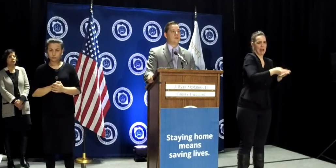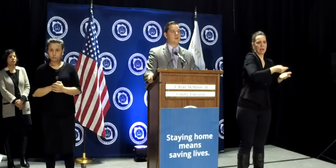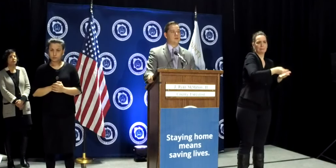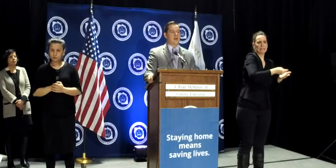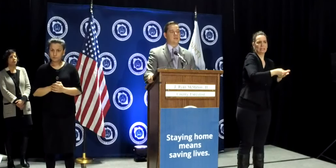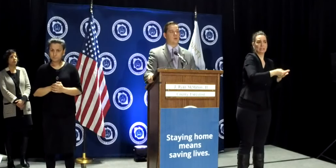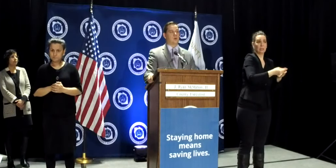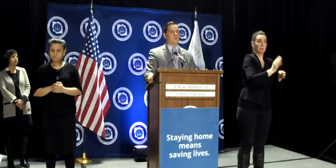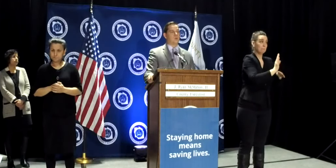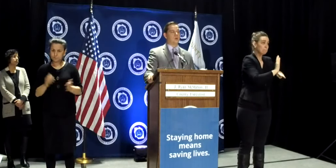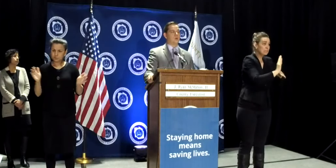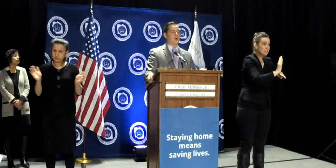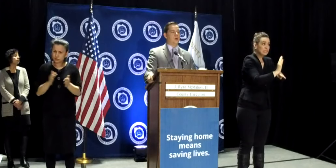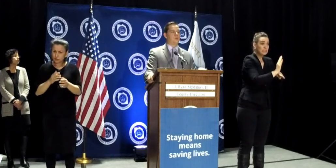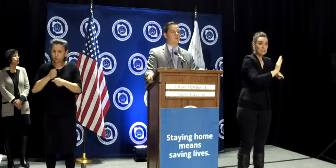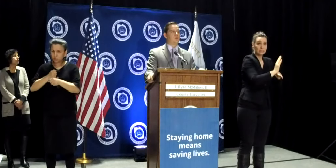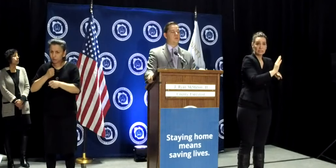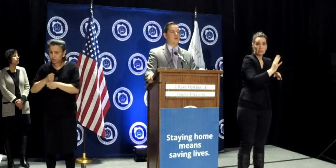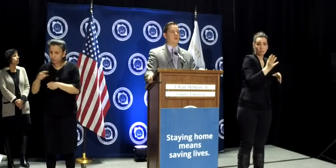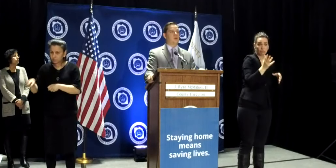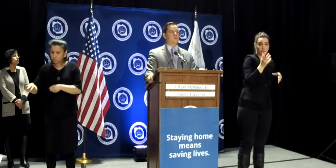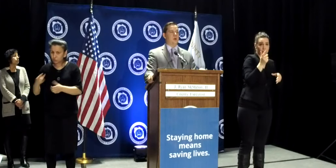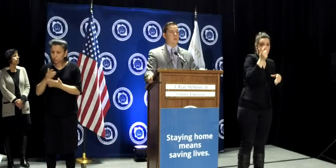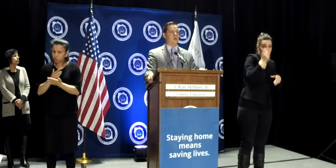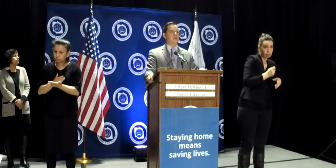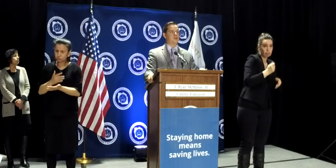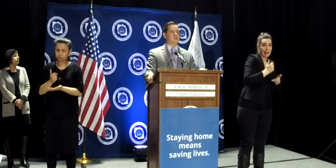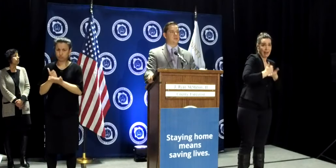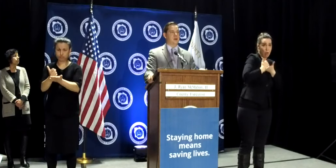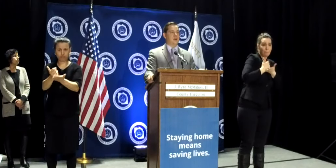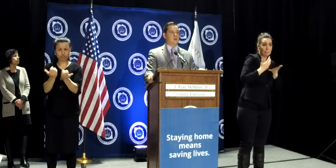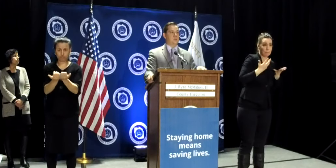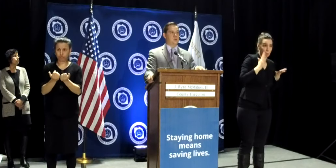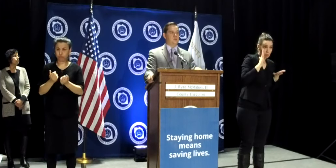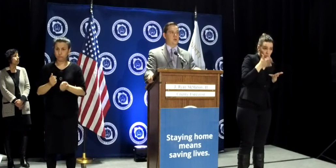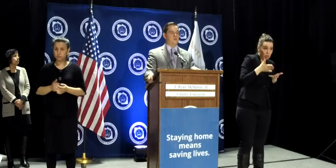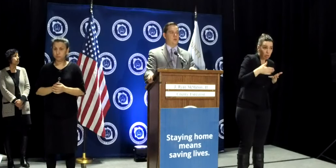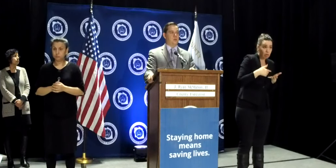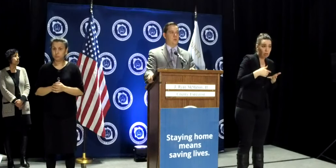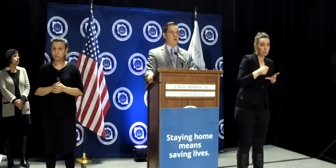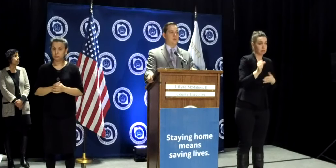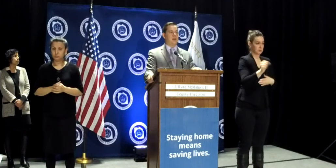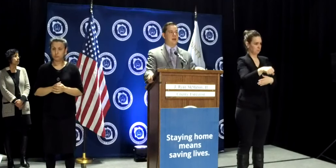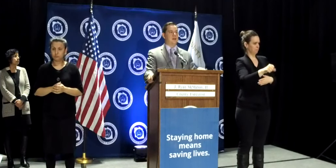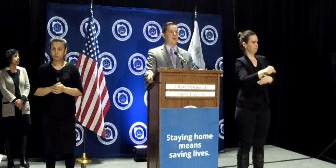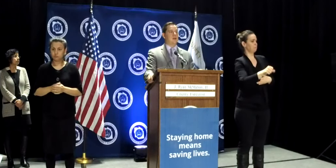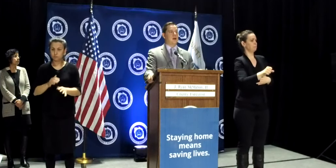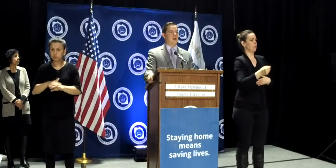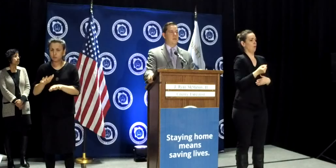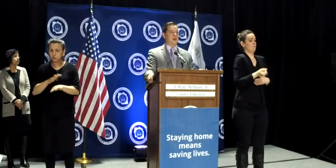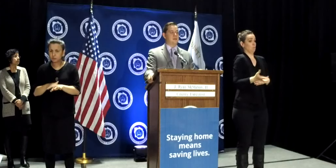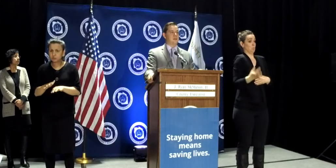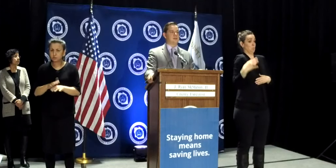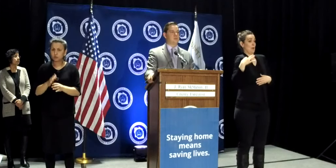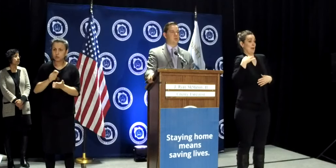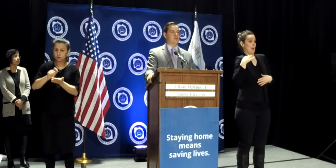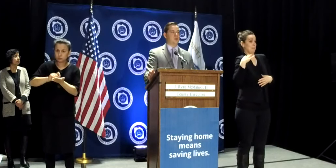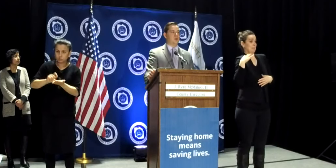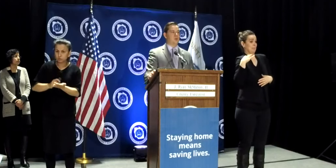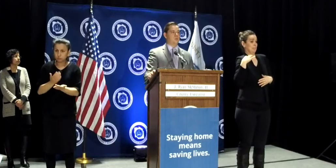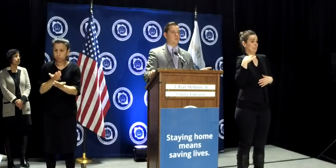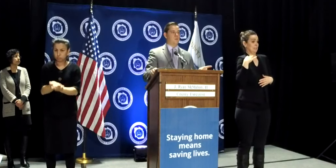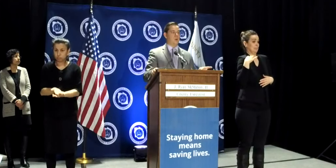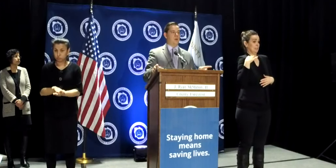in the county? Yeah, so we are reviewing. We've had quite a few applications with the Bridge Loan Funding Program. Again, that's a